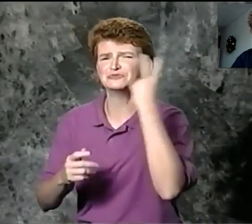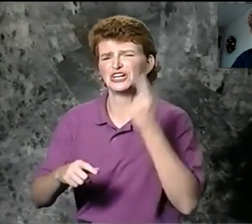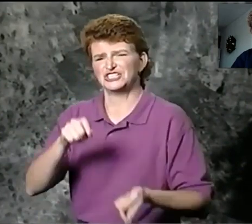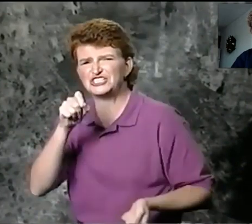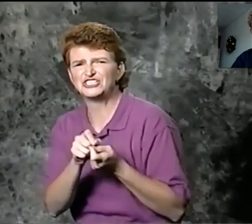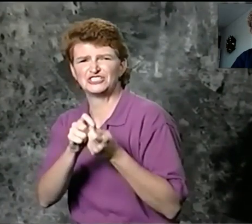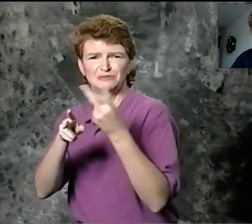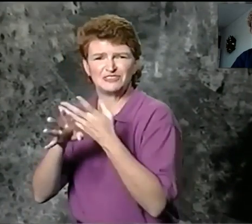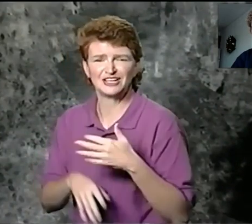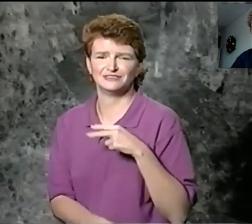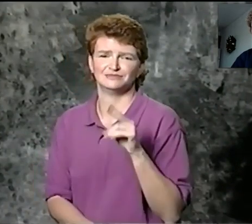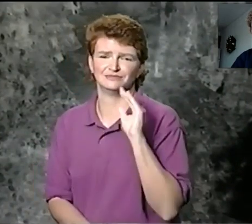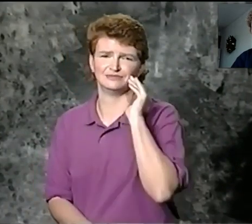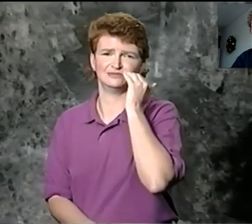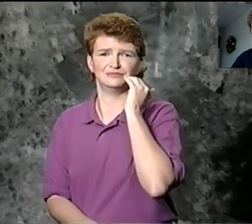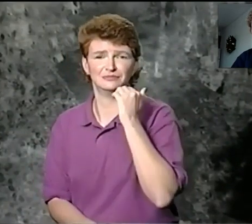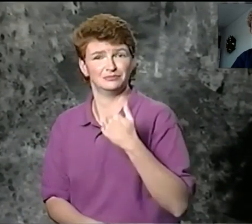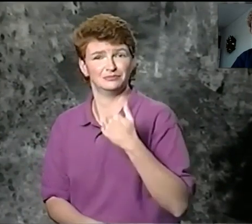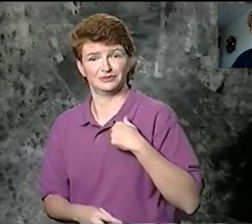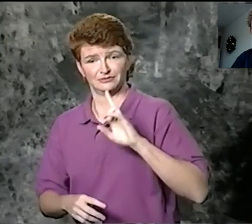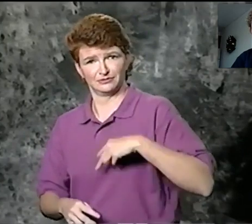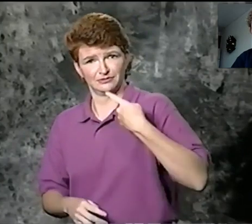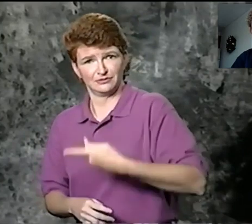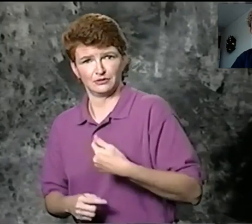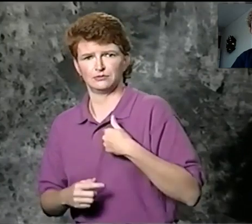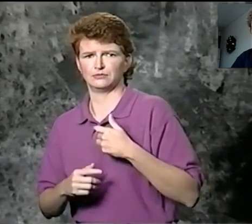We were all chatting and discussing. Something seemed weird.